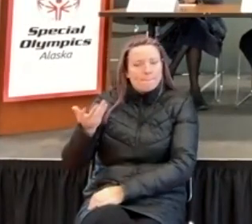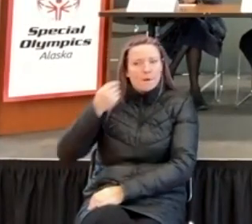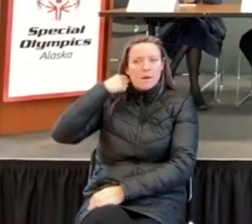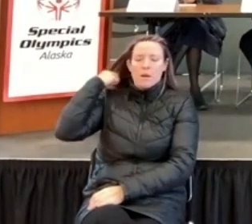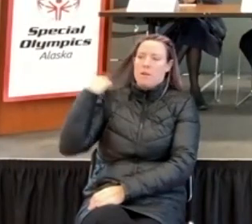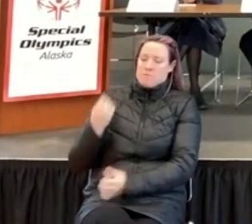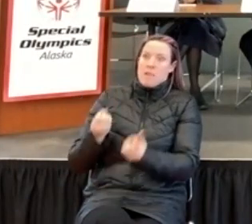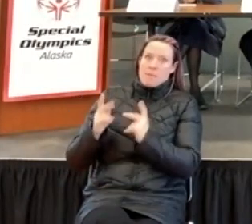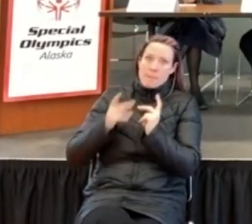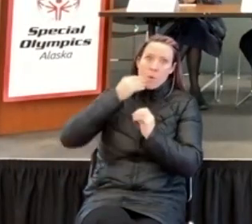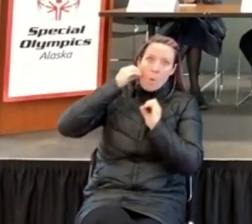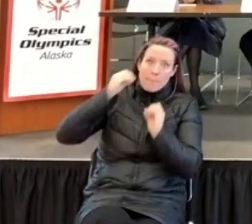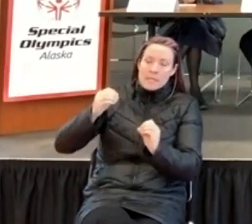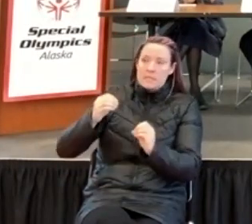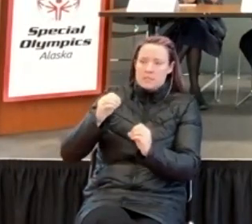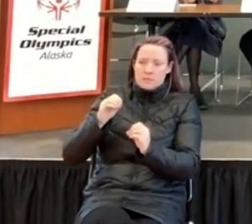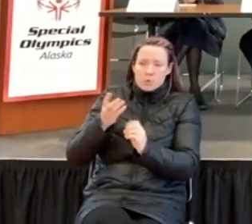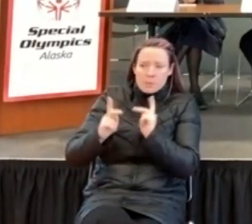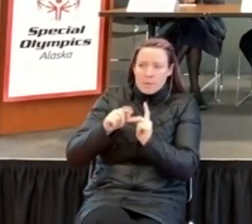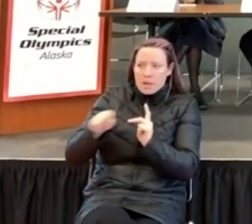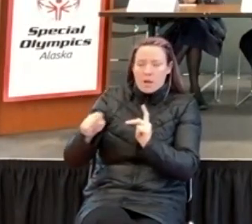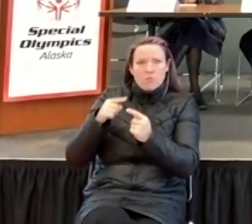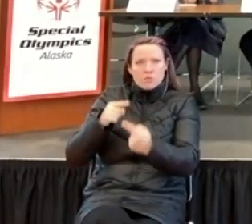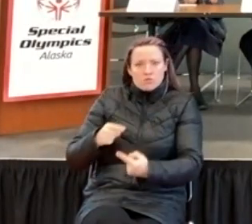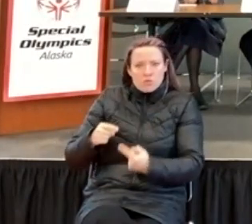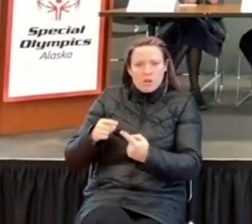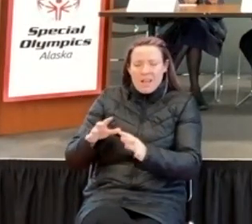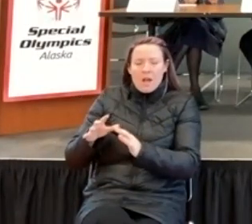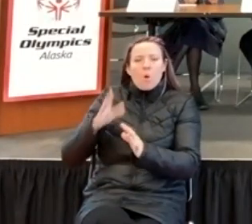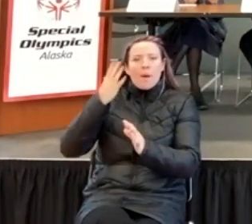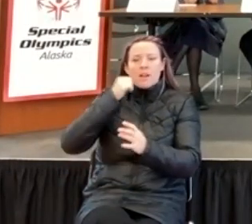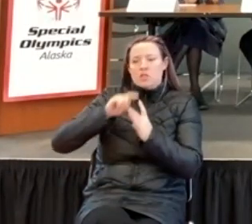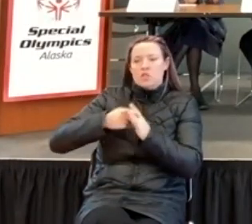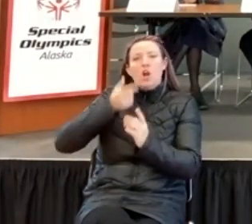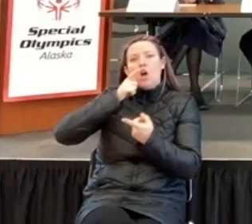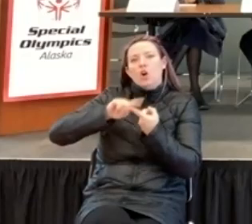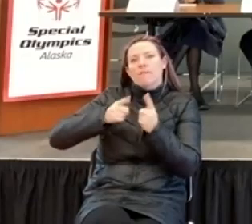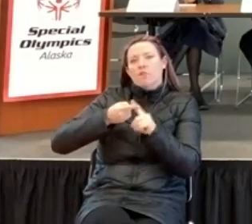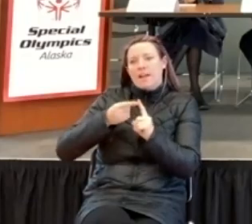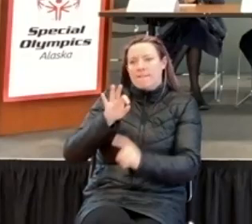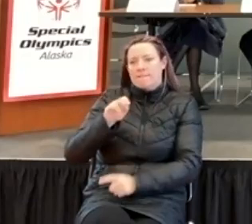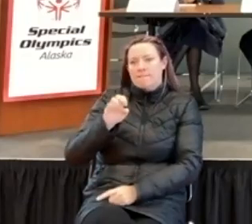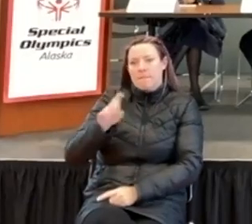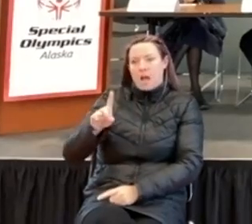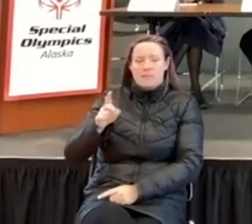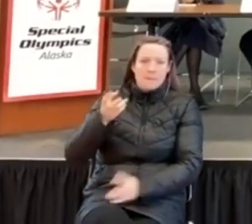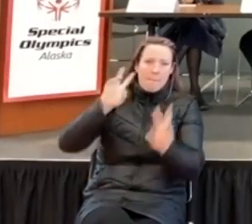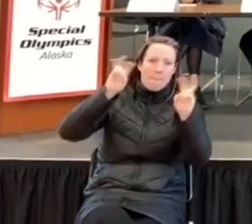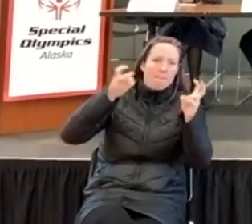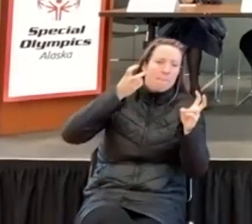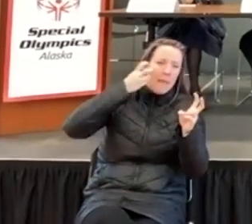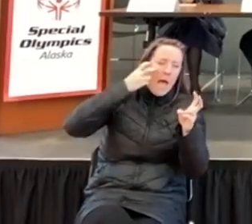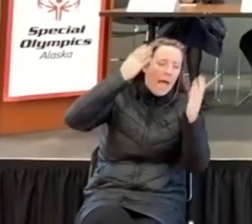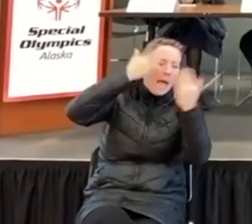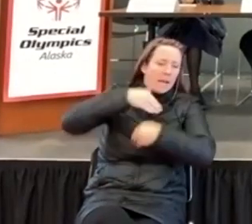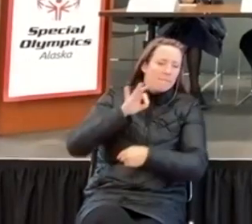homelessness. There were certain ones, and we started a girlfriend fund. And it's a blind kind of fund that we have,